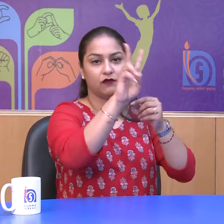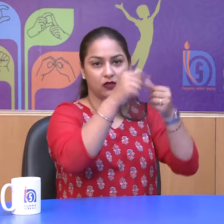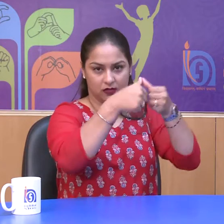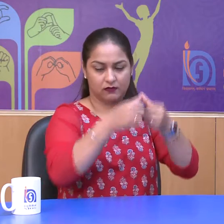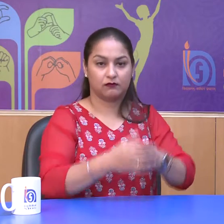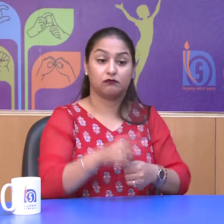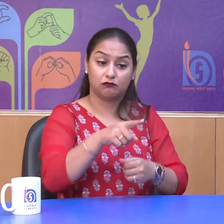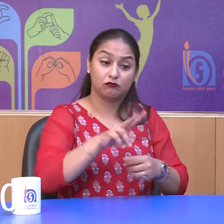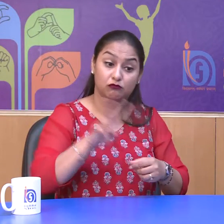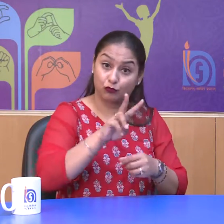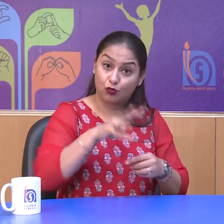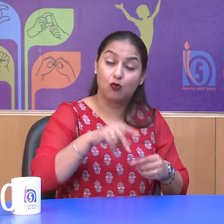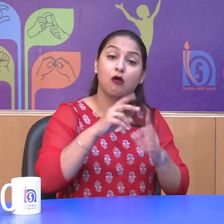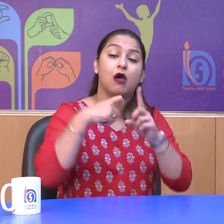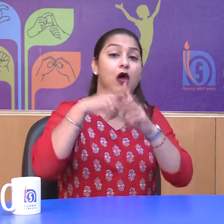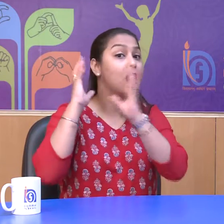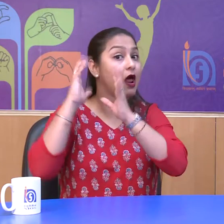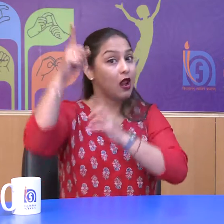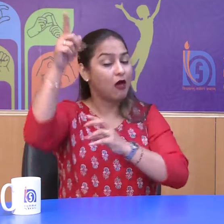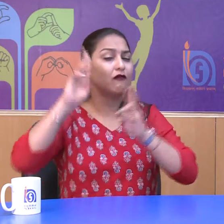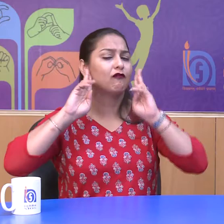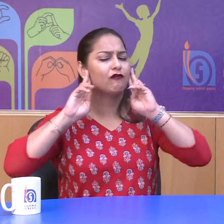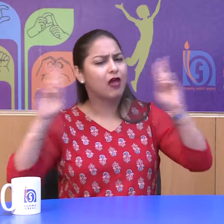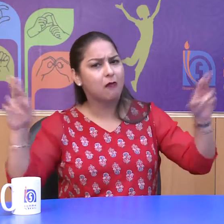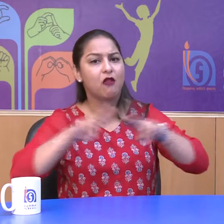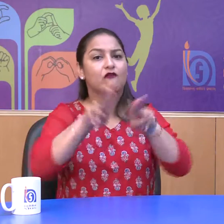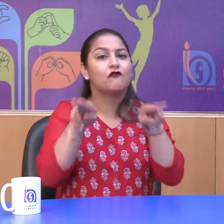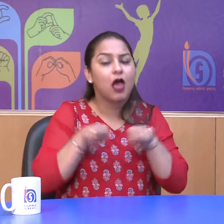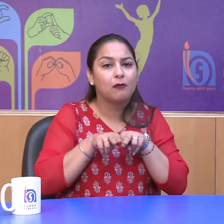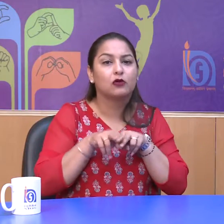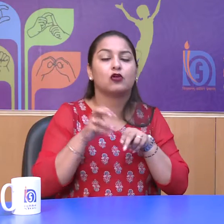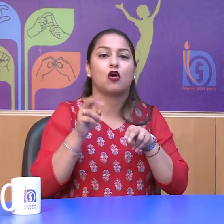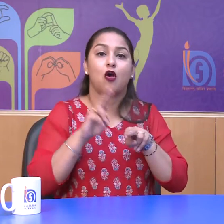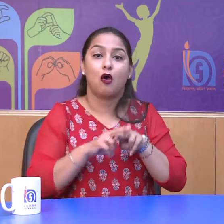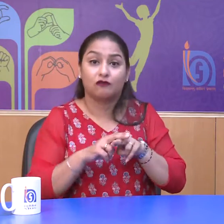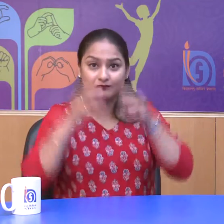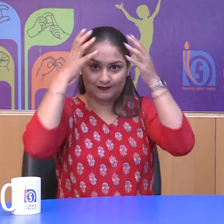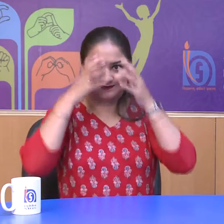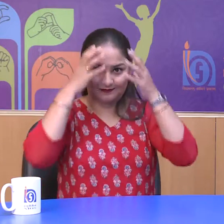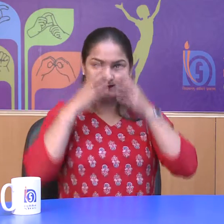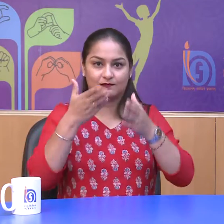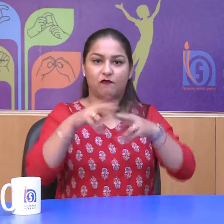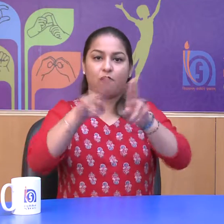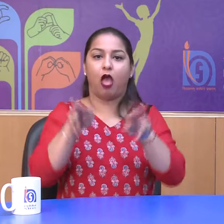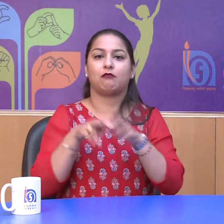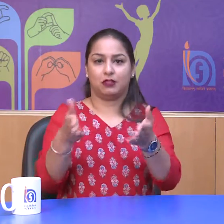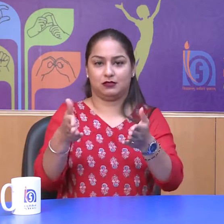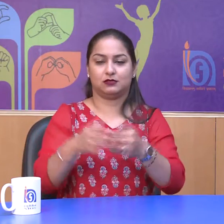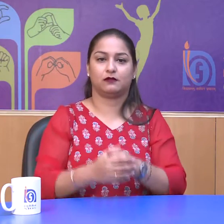both in Kerala, were famous families of astronomers and almanac